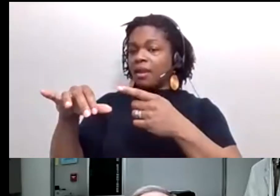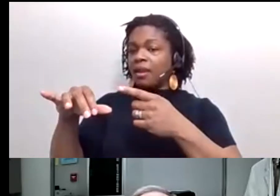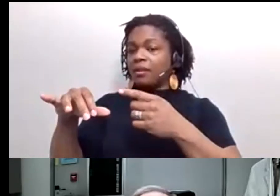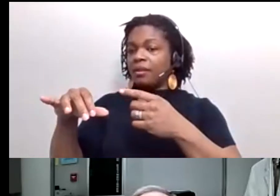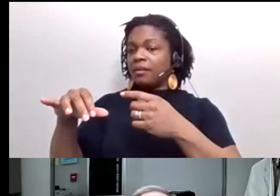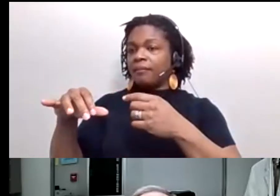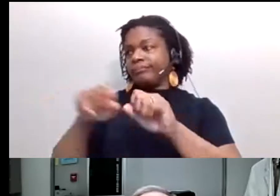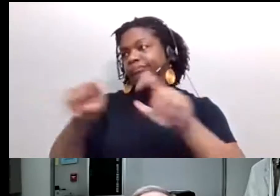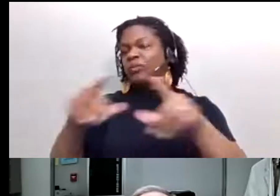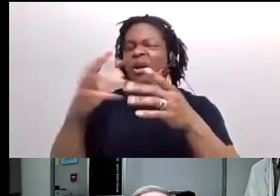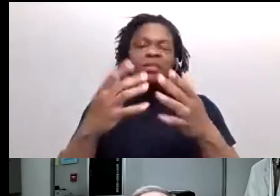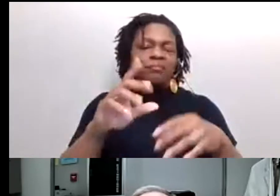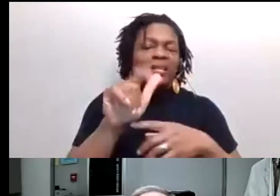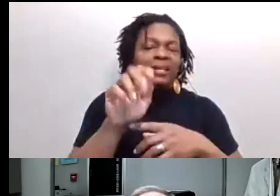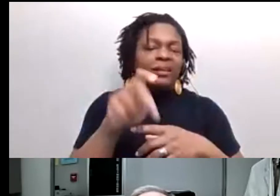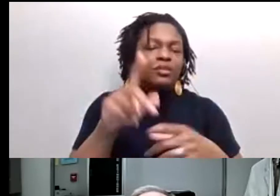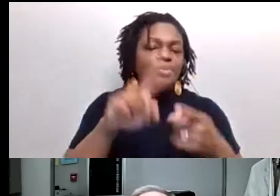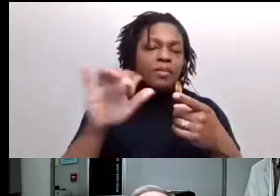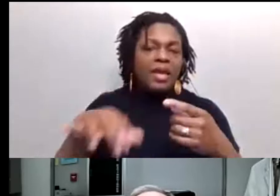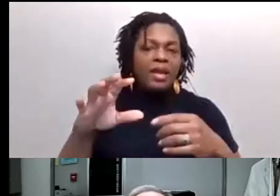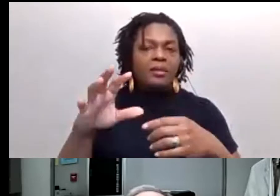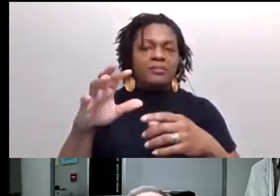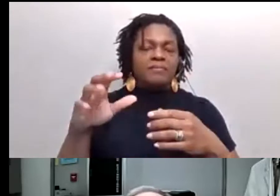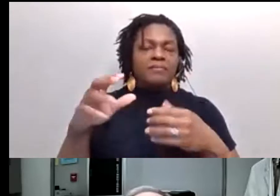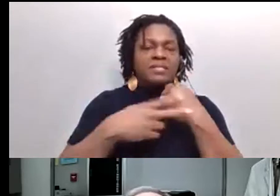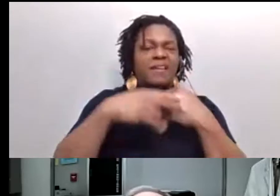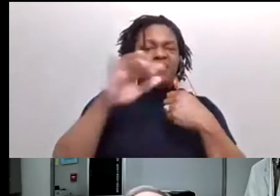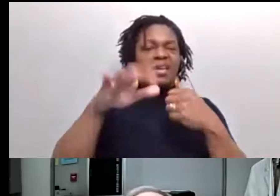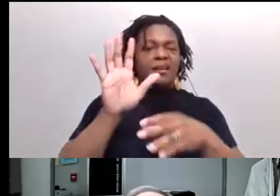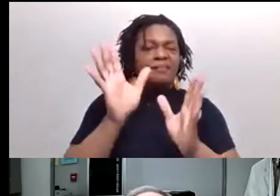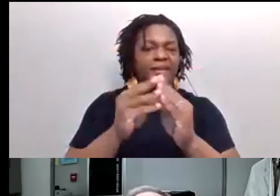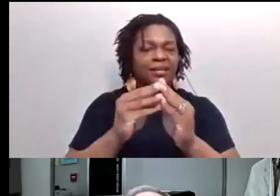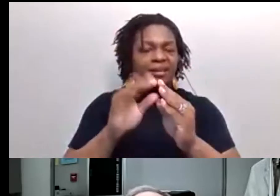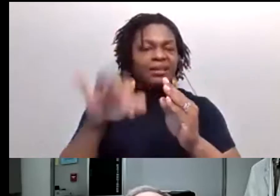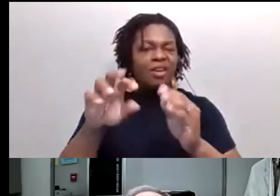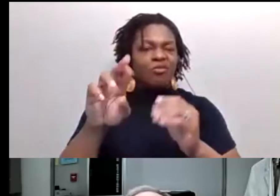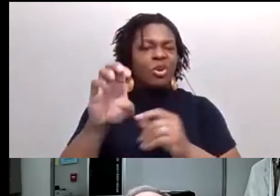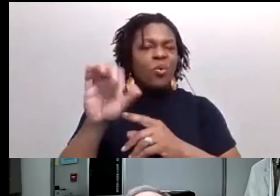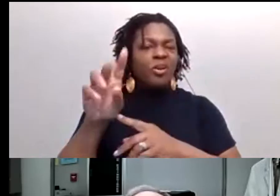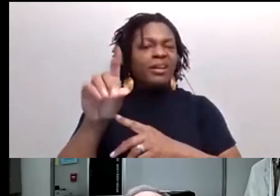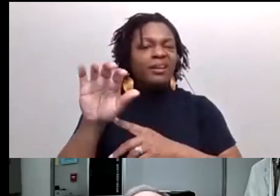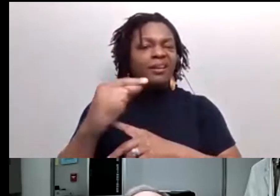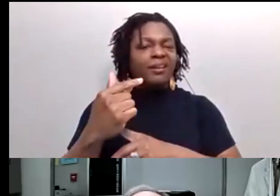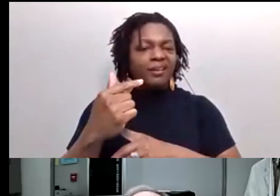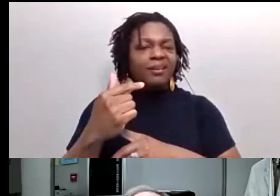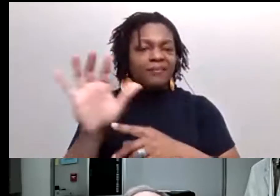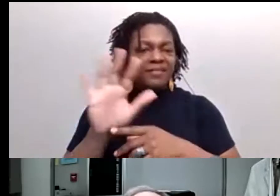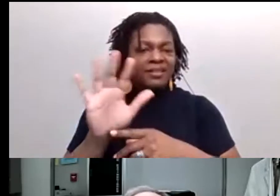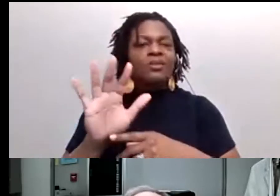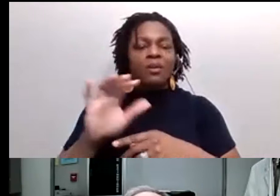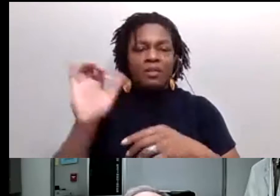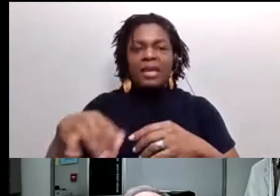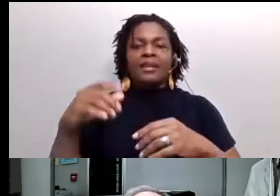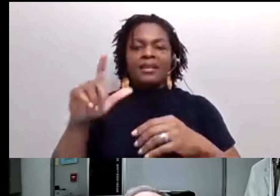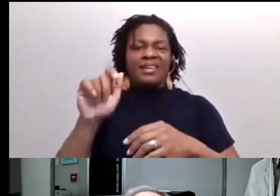after the meeting. So everyone should have received that. That was about a month ago, I believe. But time. Yeah, it was about a month. Yeah.